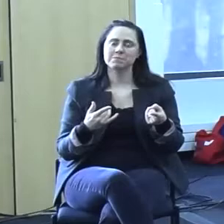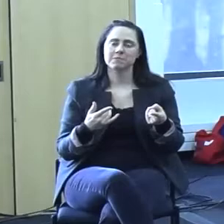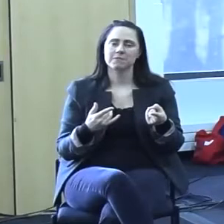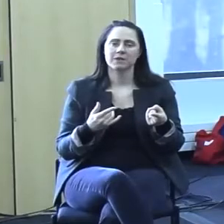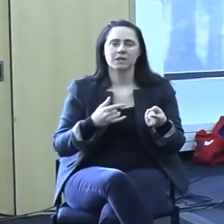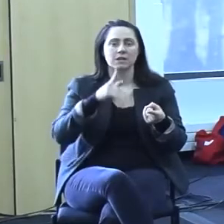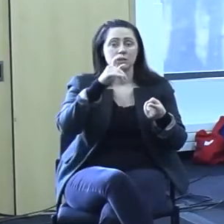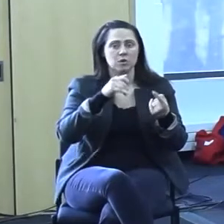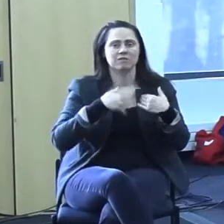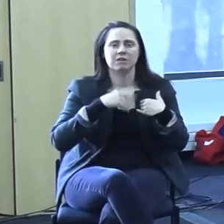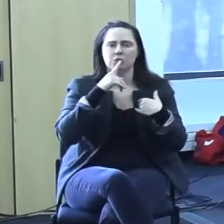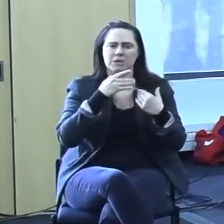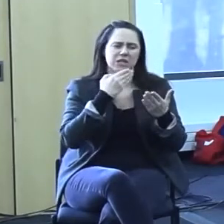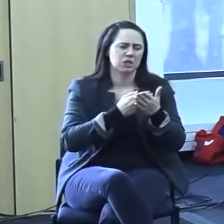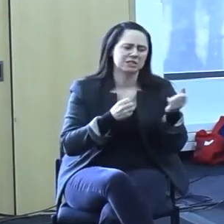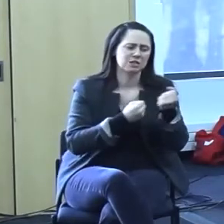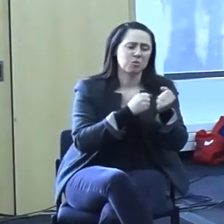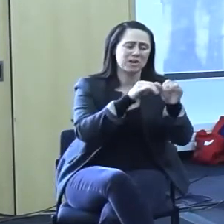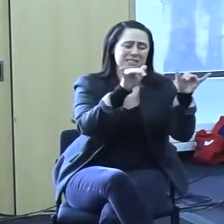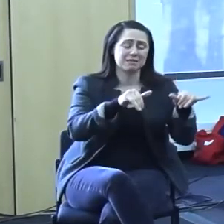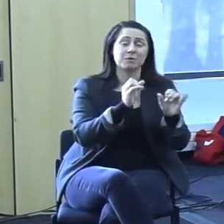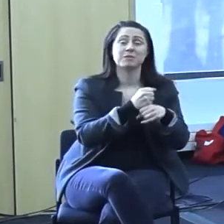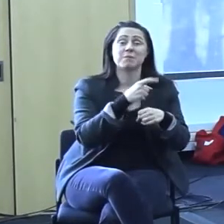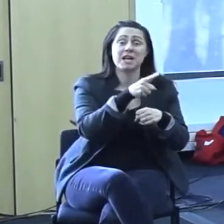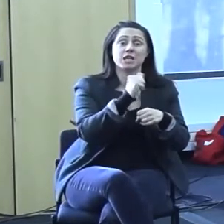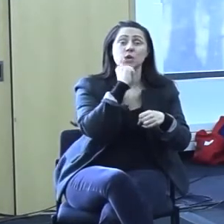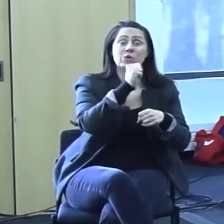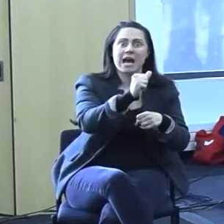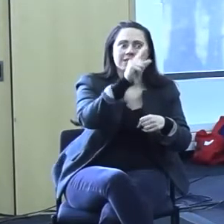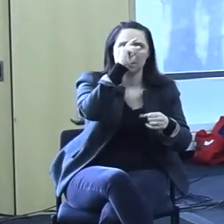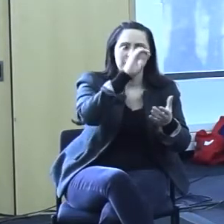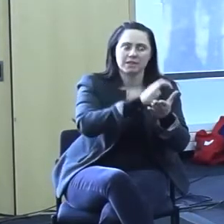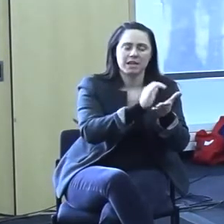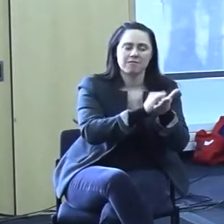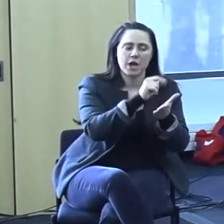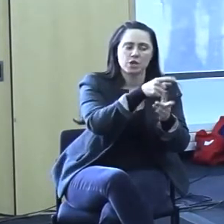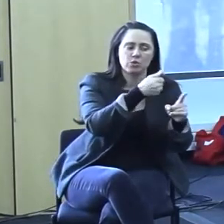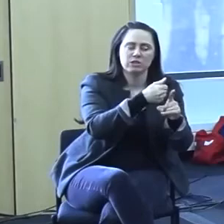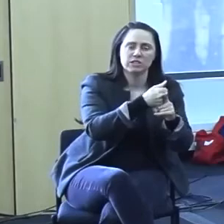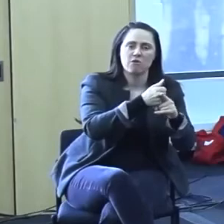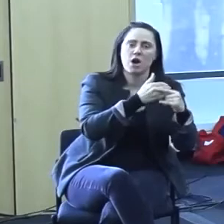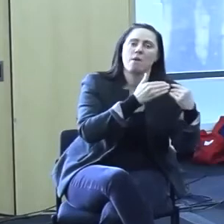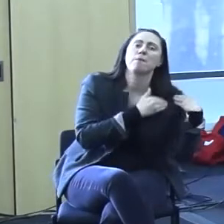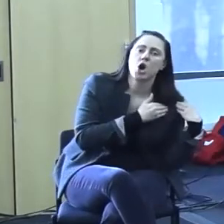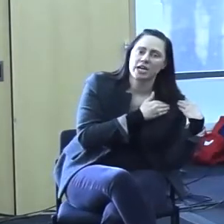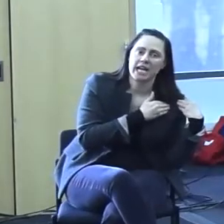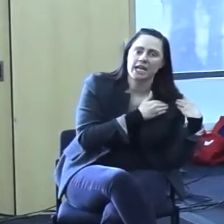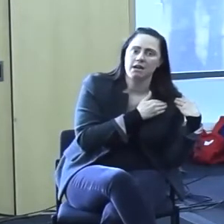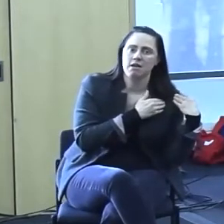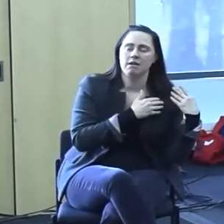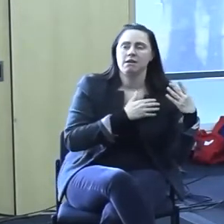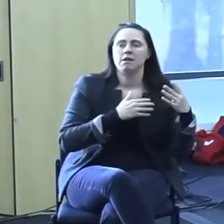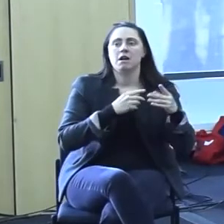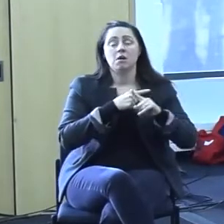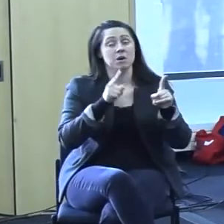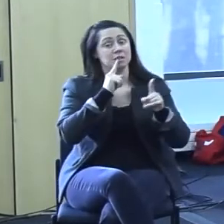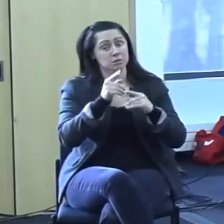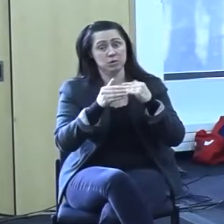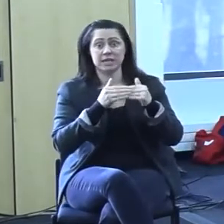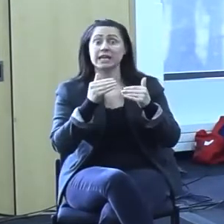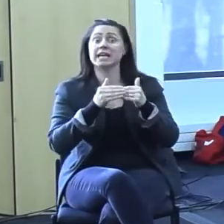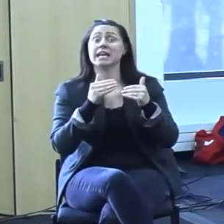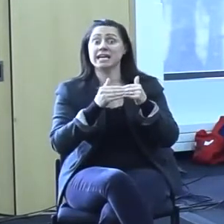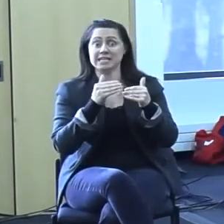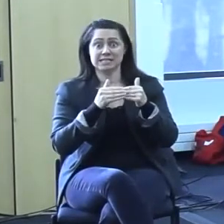have to have a really good support system to make you not believe that, like to your core. But it's really easy